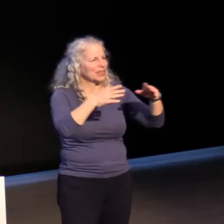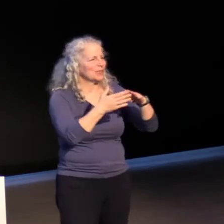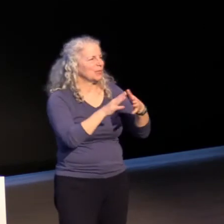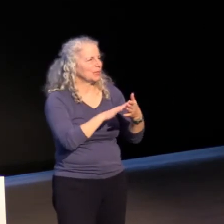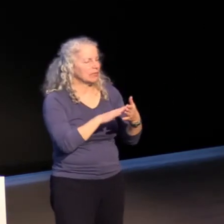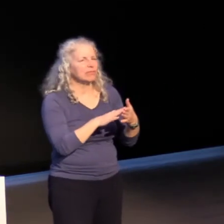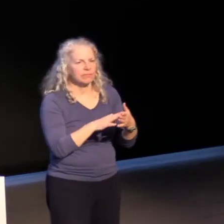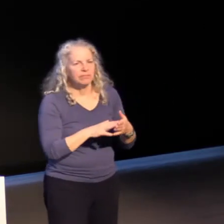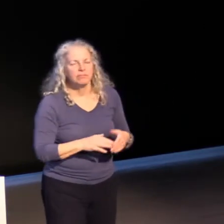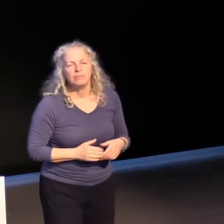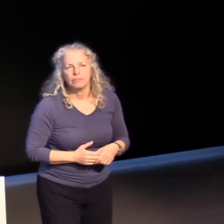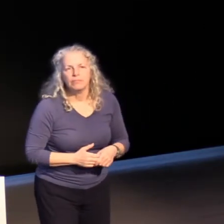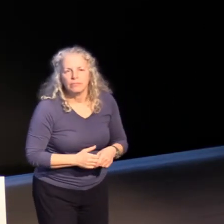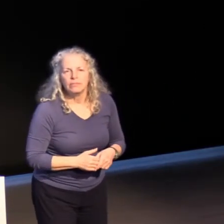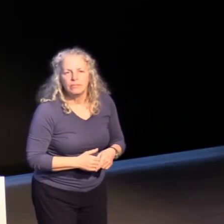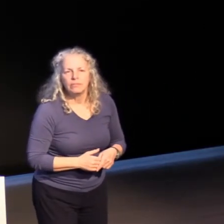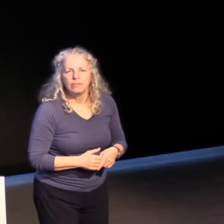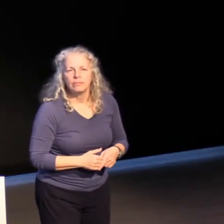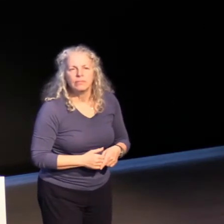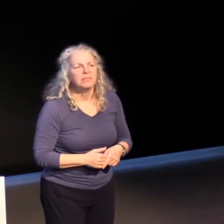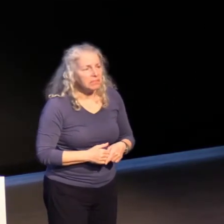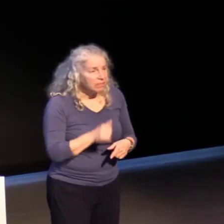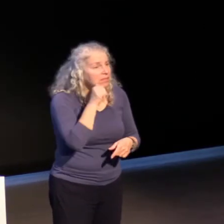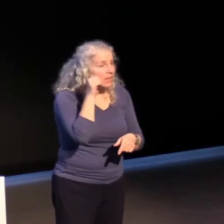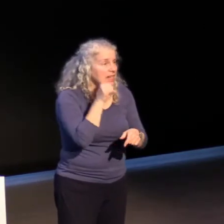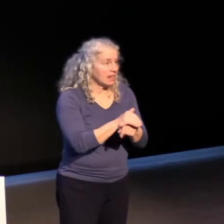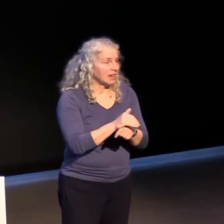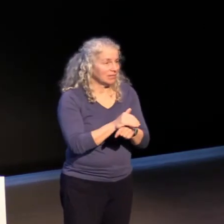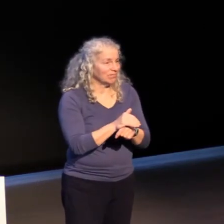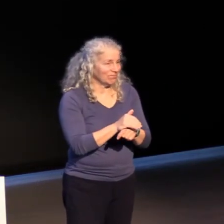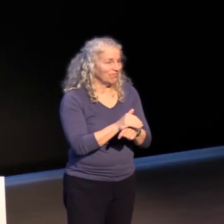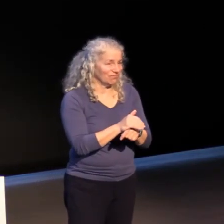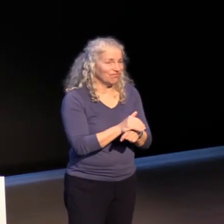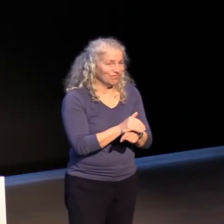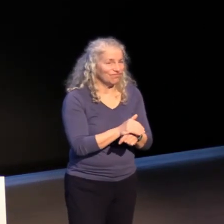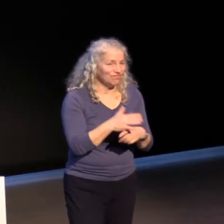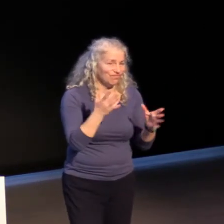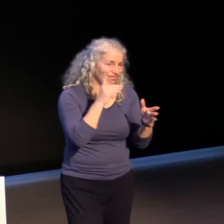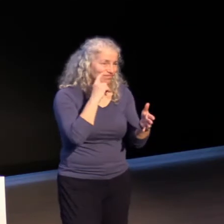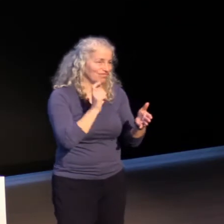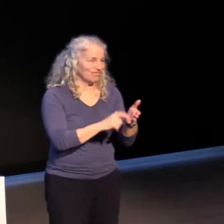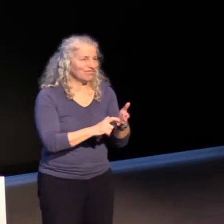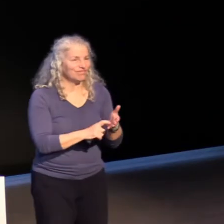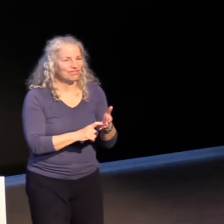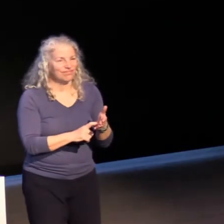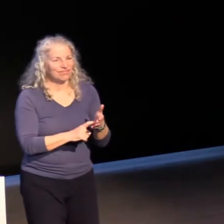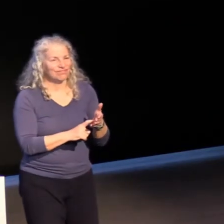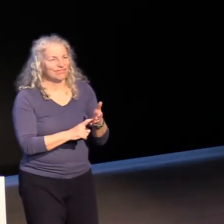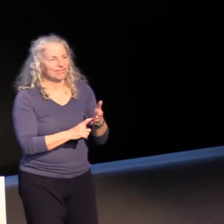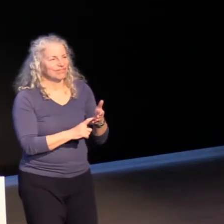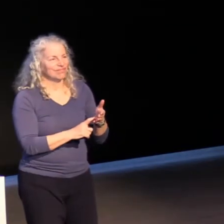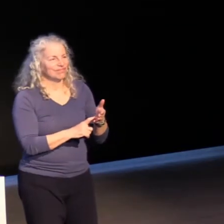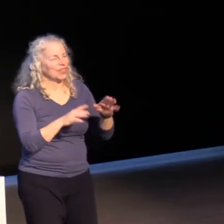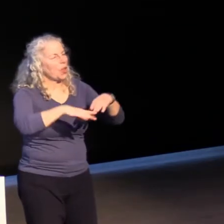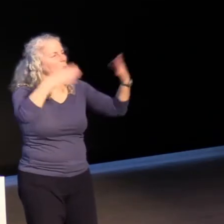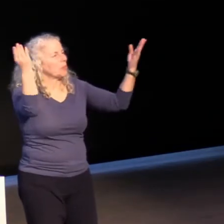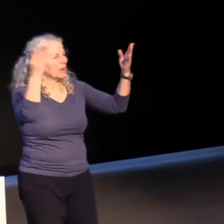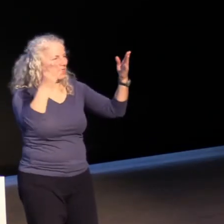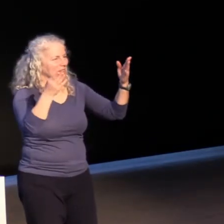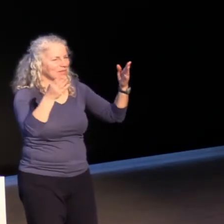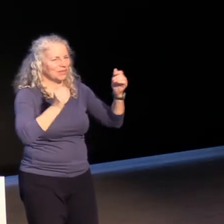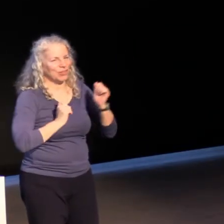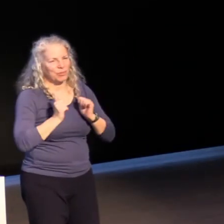who I saw from last night is, from the opening last night, is a